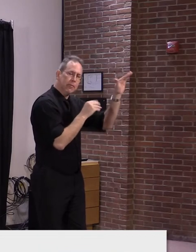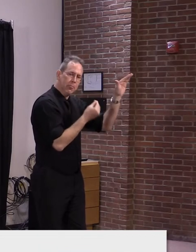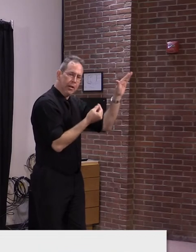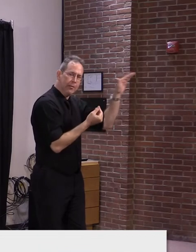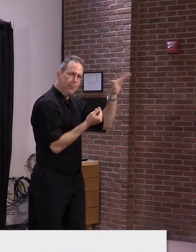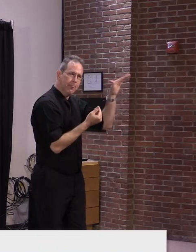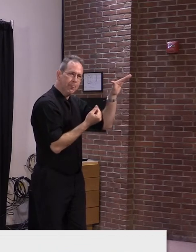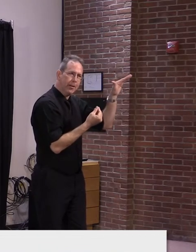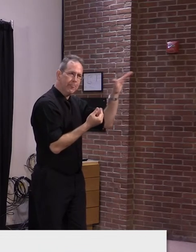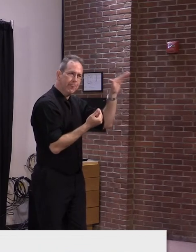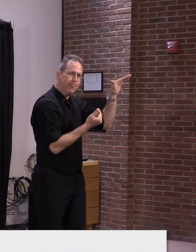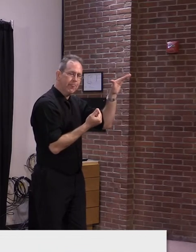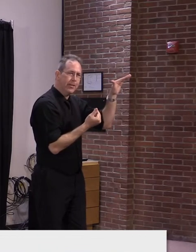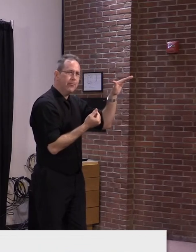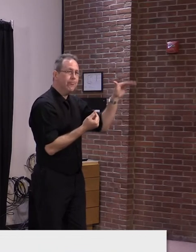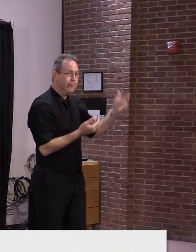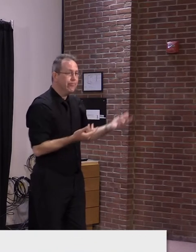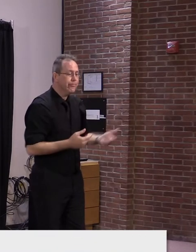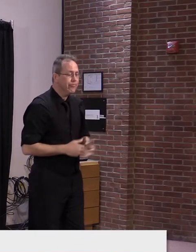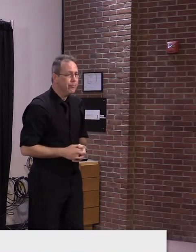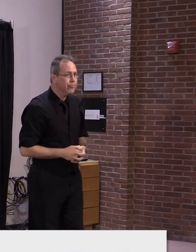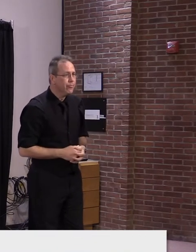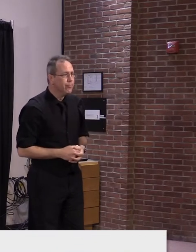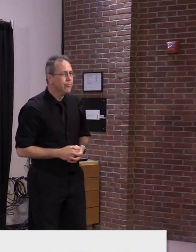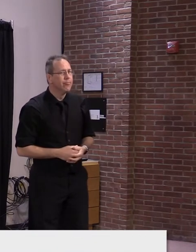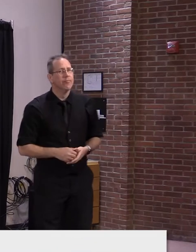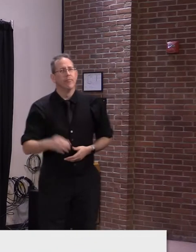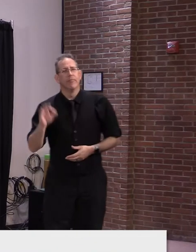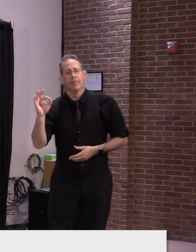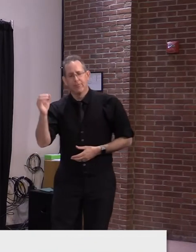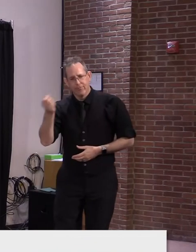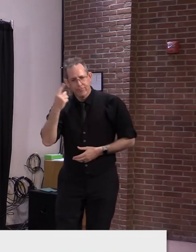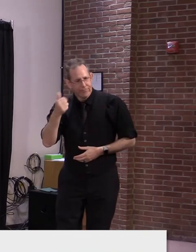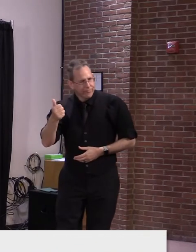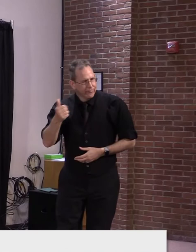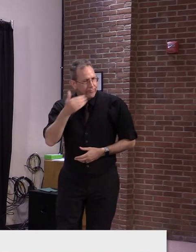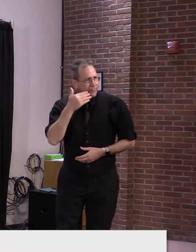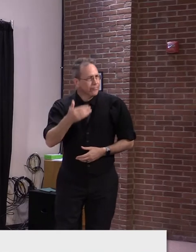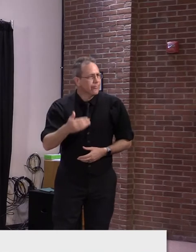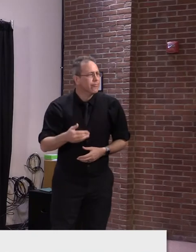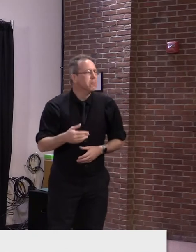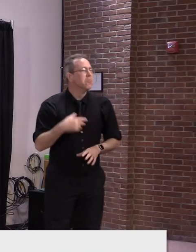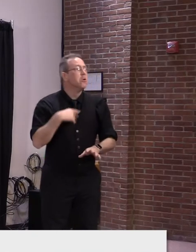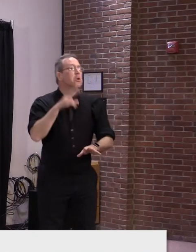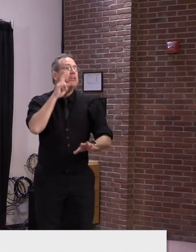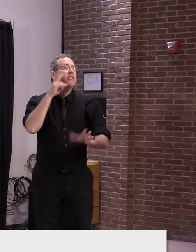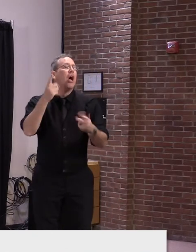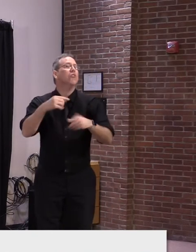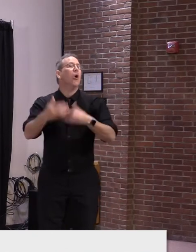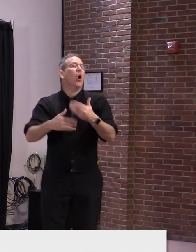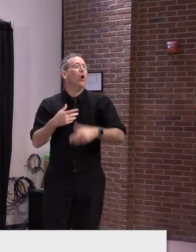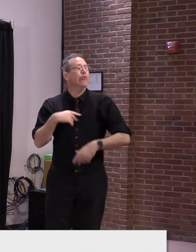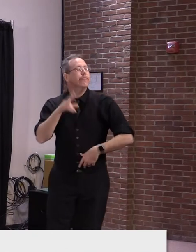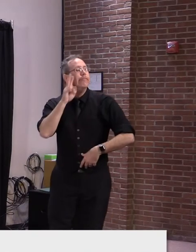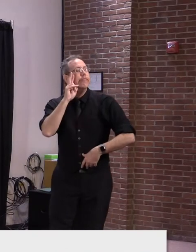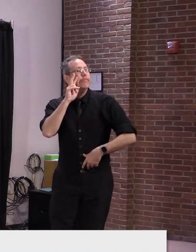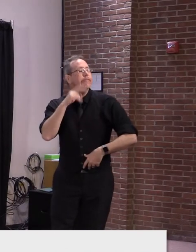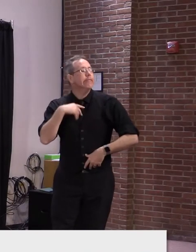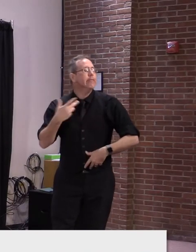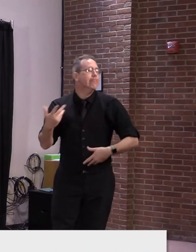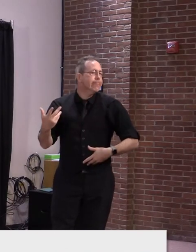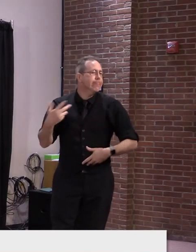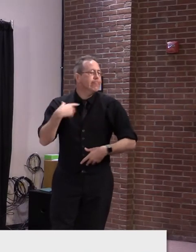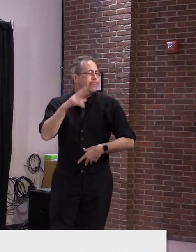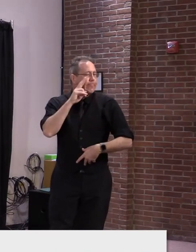continue. Okay. Well, I guess we'll have to see. Thank you.